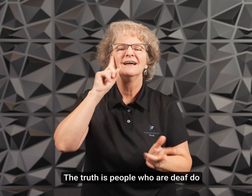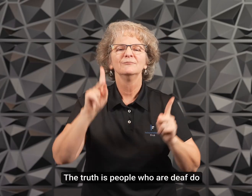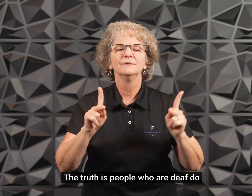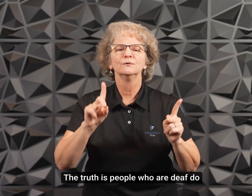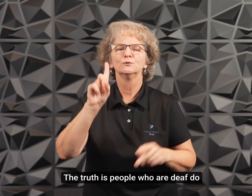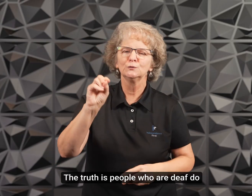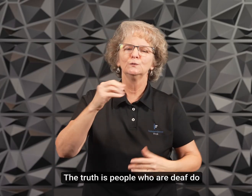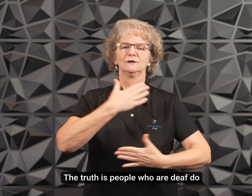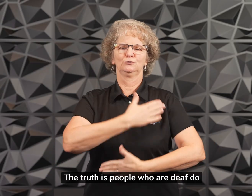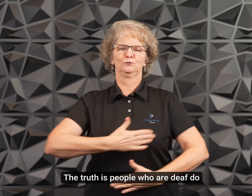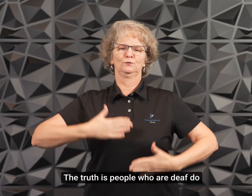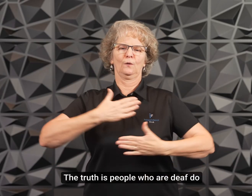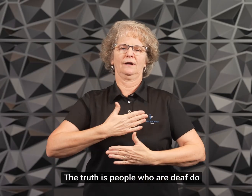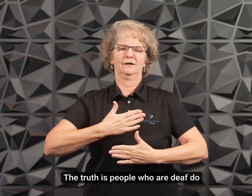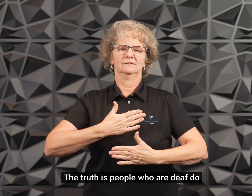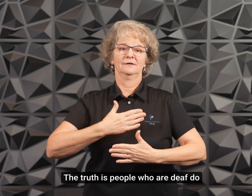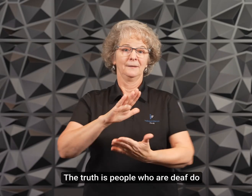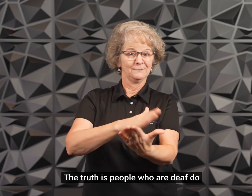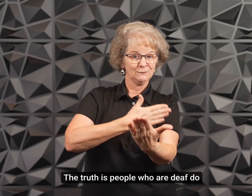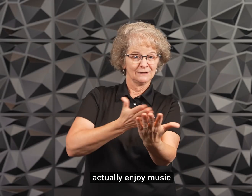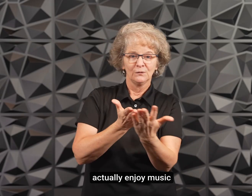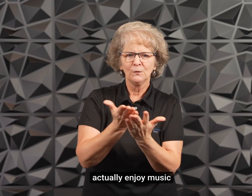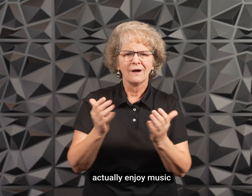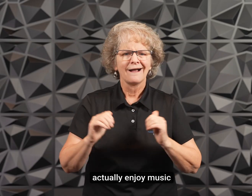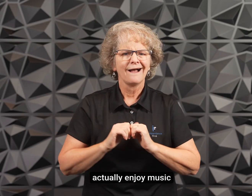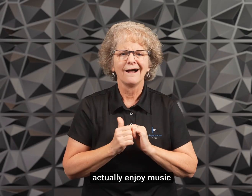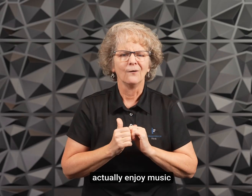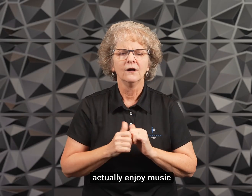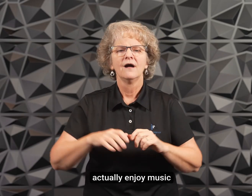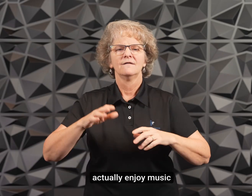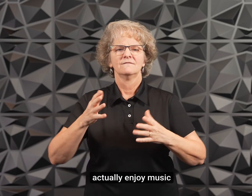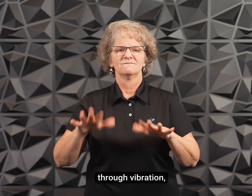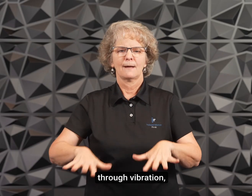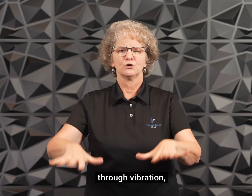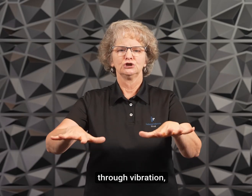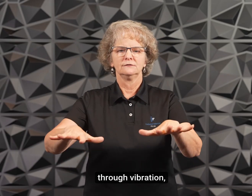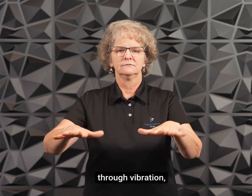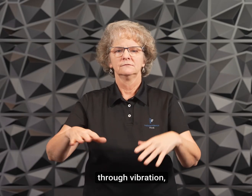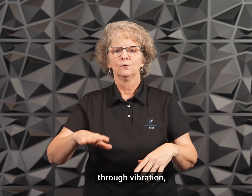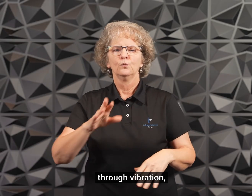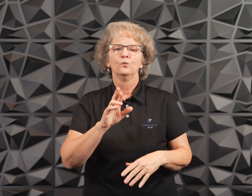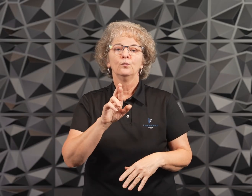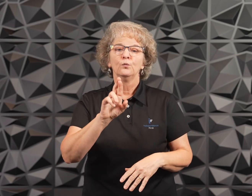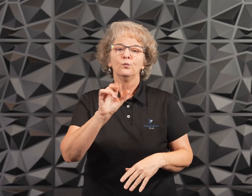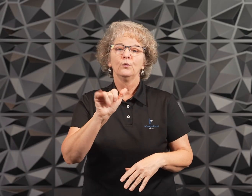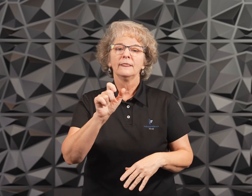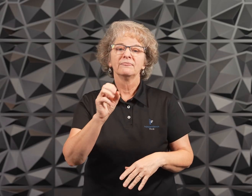truth is, people who are deaf do actually enjoy music through vibration,